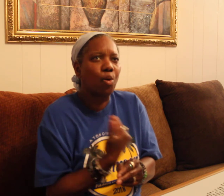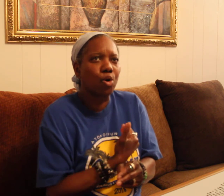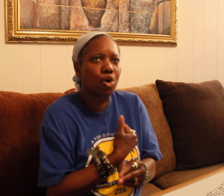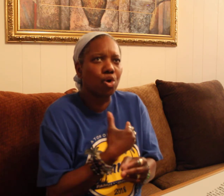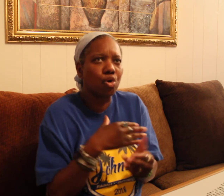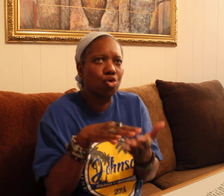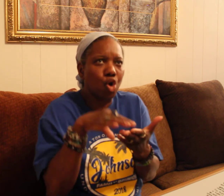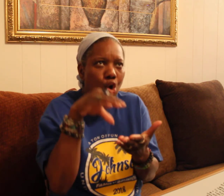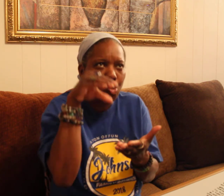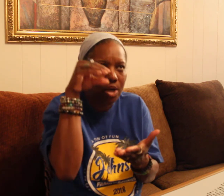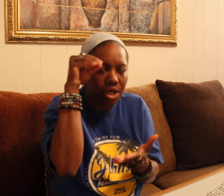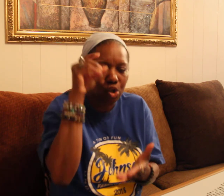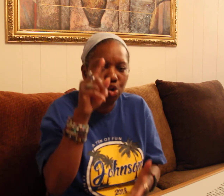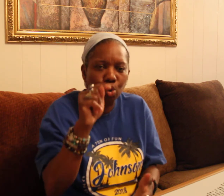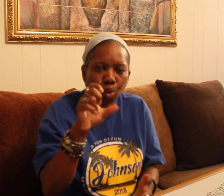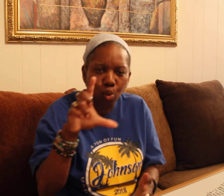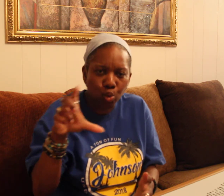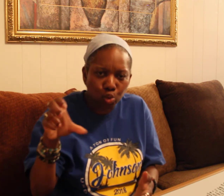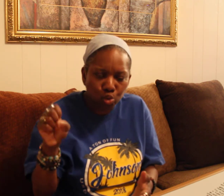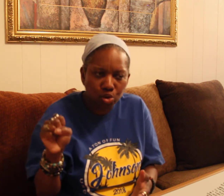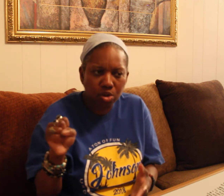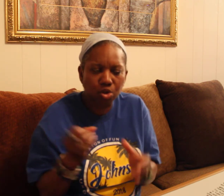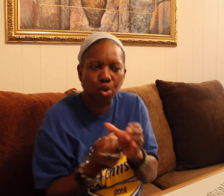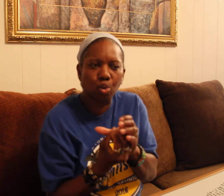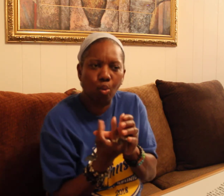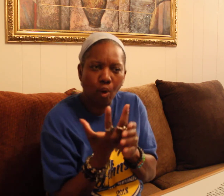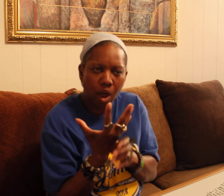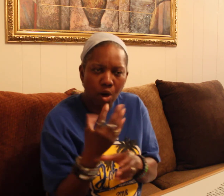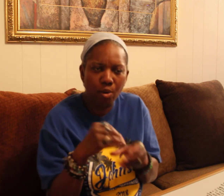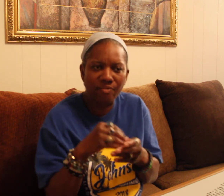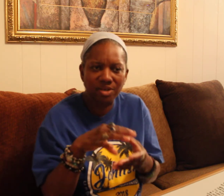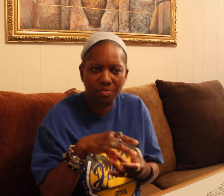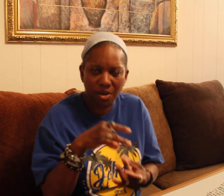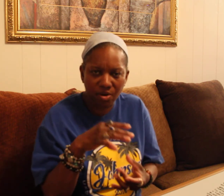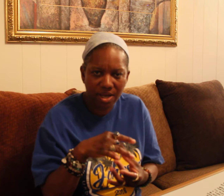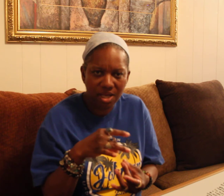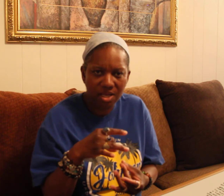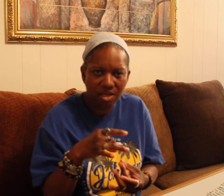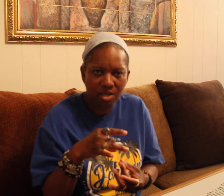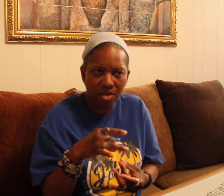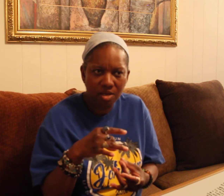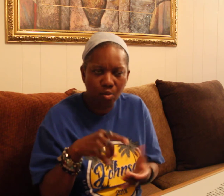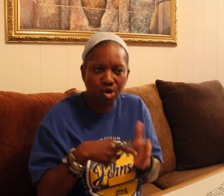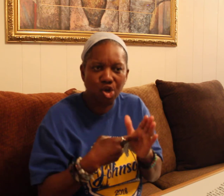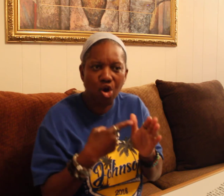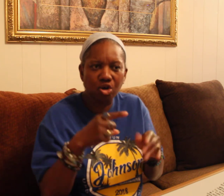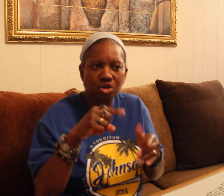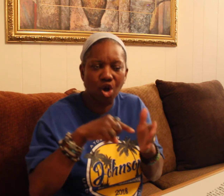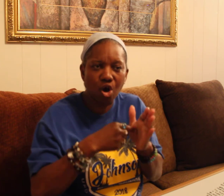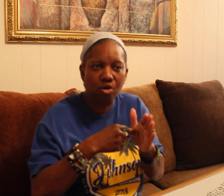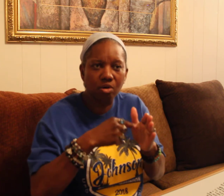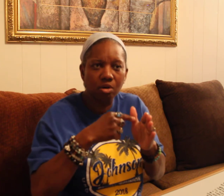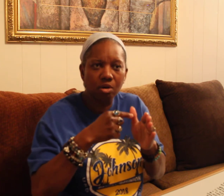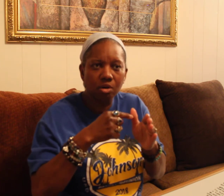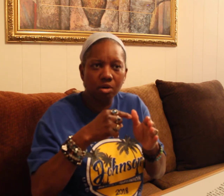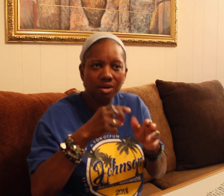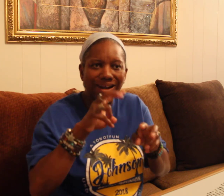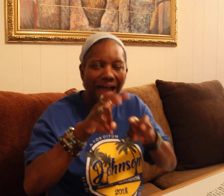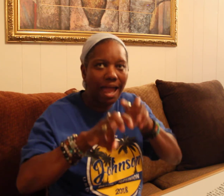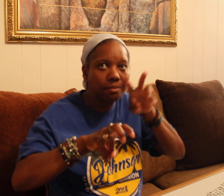our learning tools to grow in the spirit, we start climbing